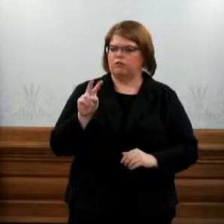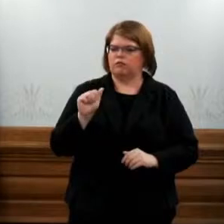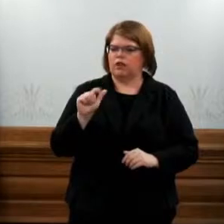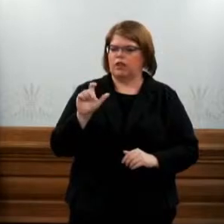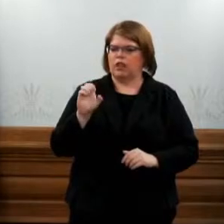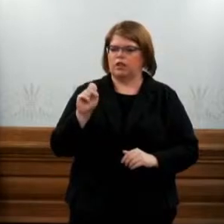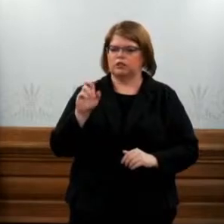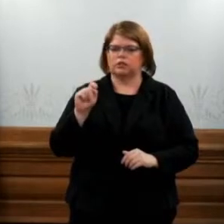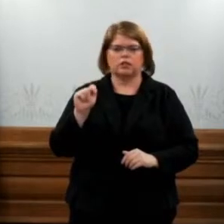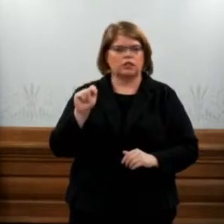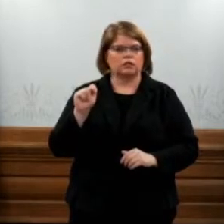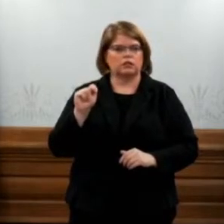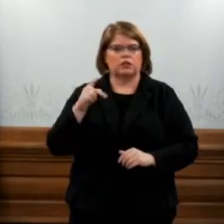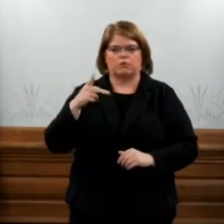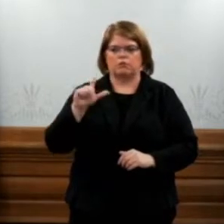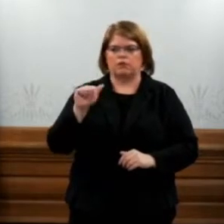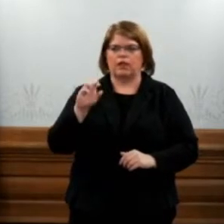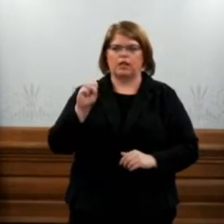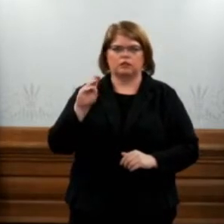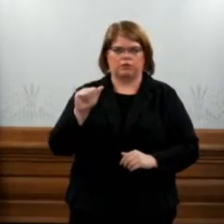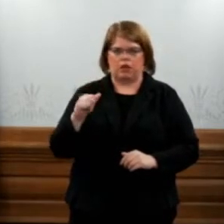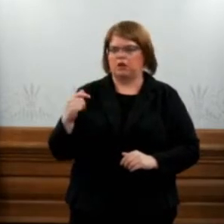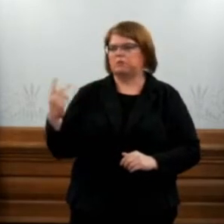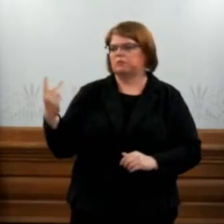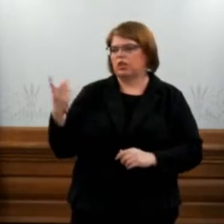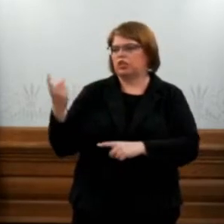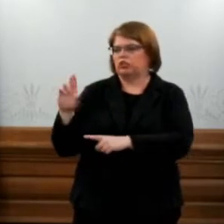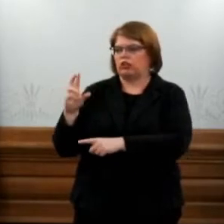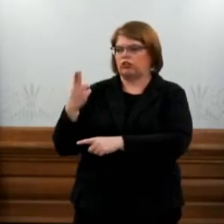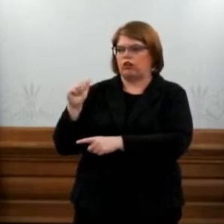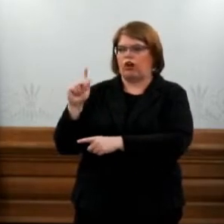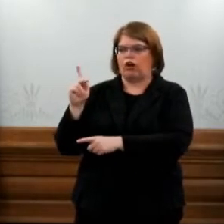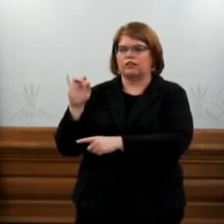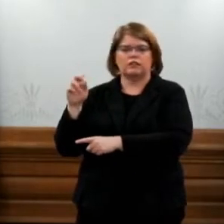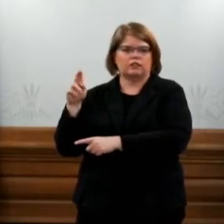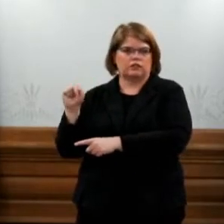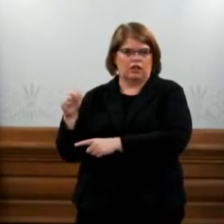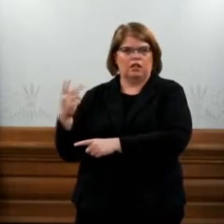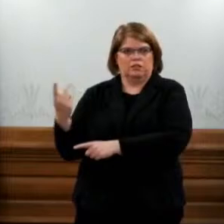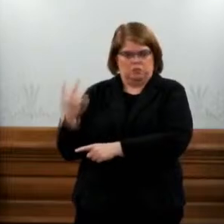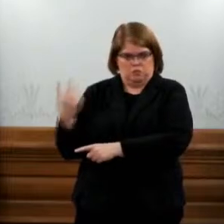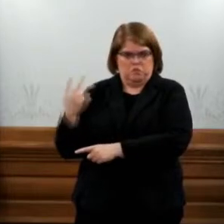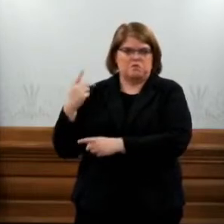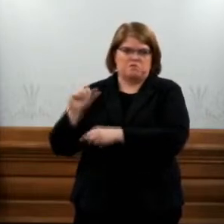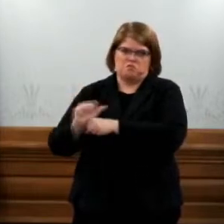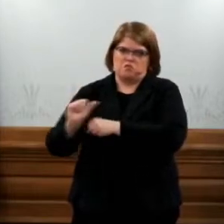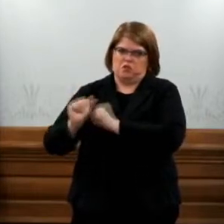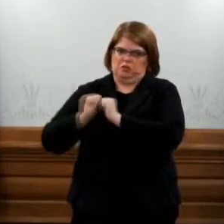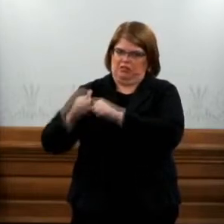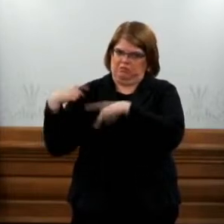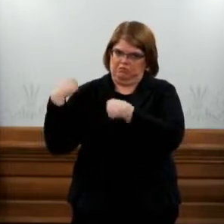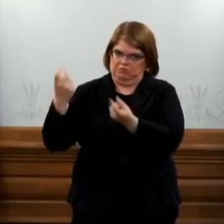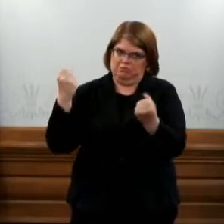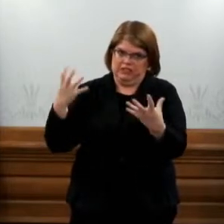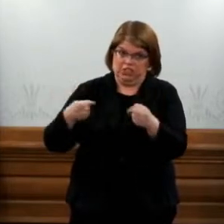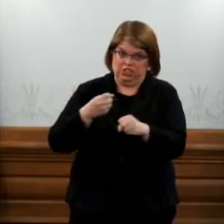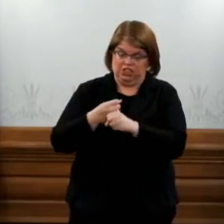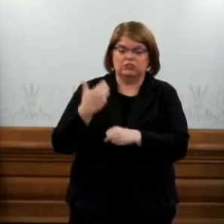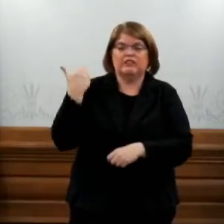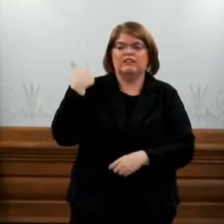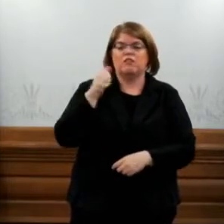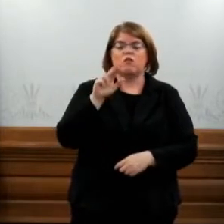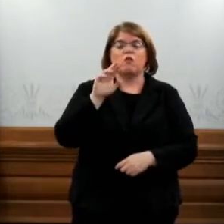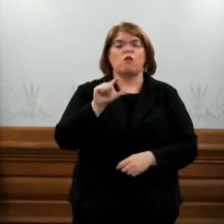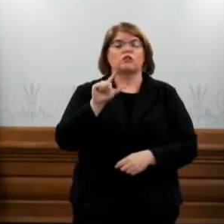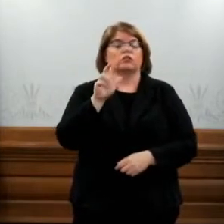colleague, I might add, we've worked together for many years. On August 23, the CDC, actually the FDA, issued an emergency